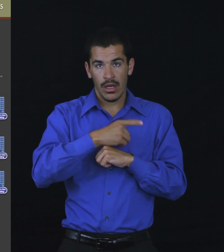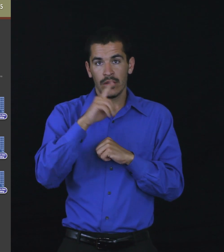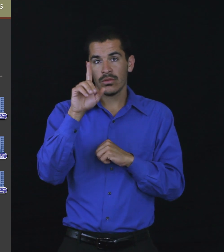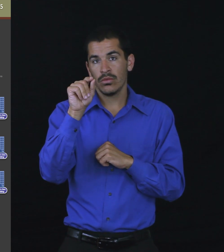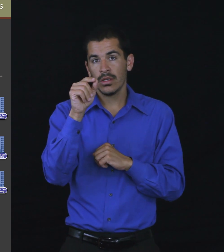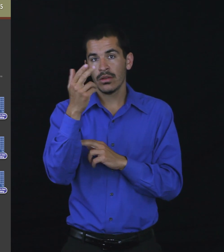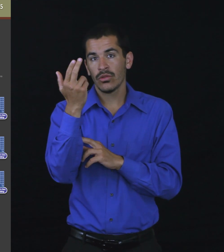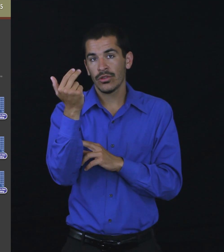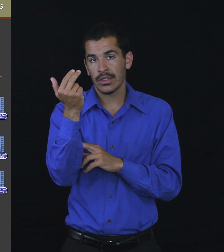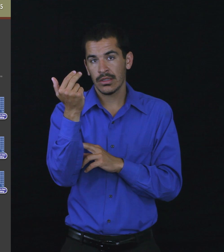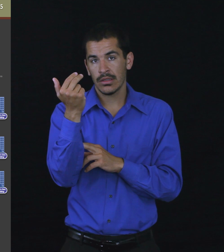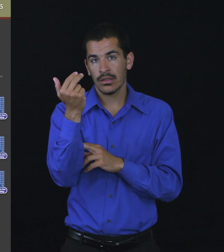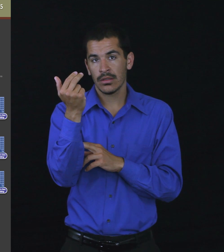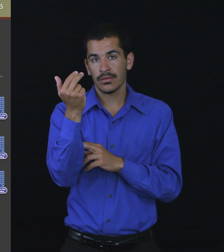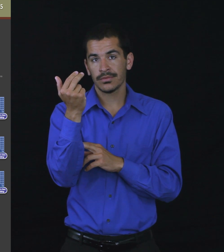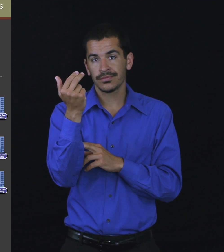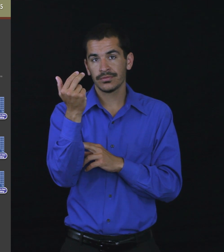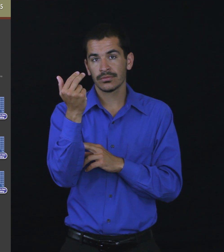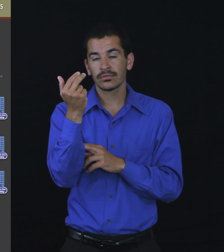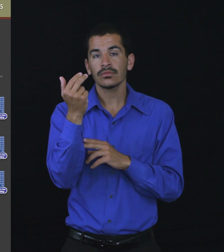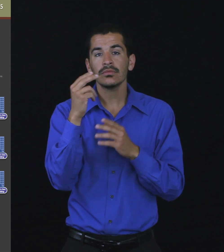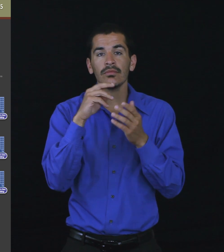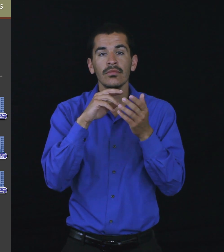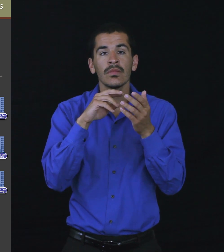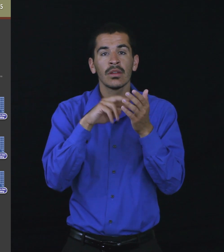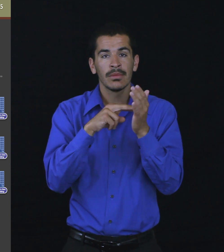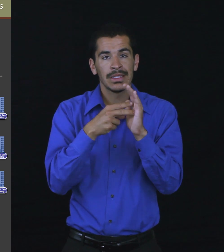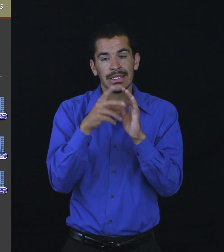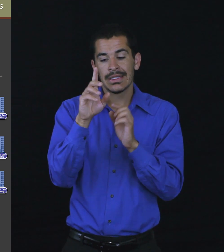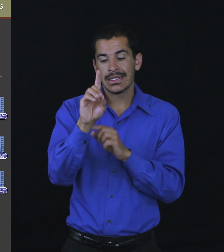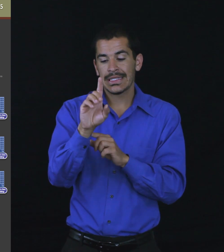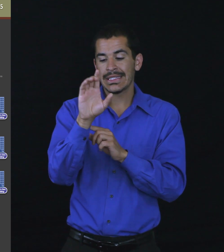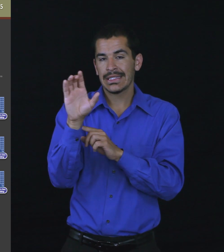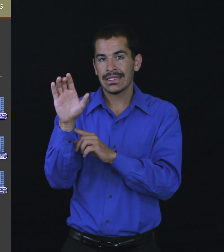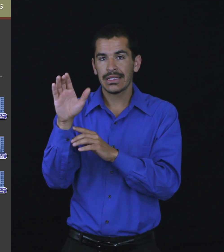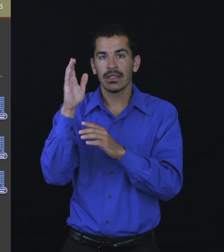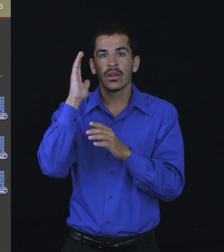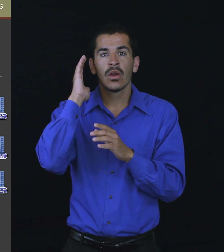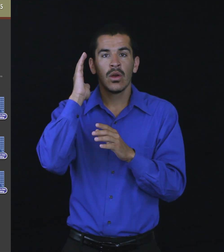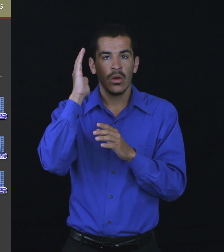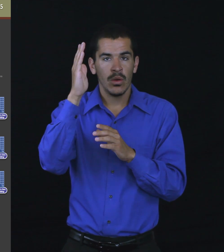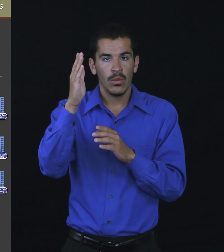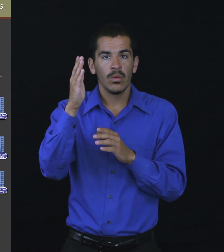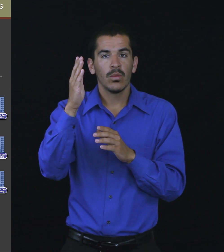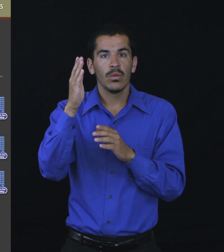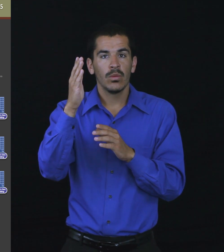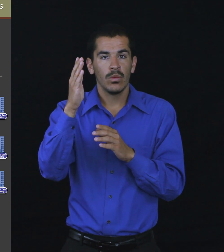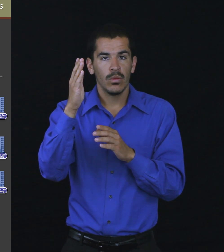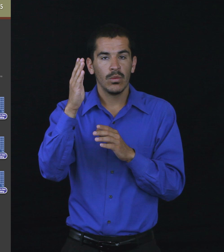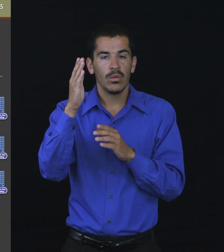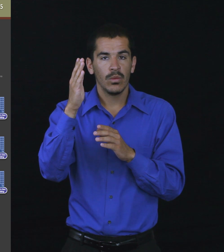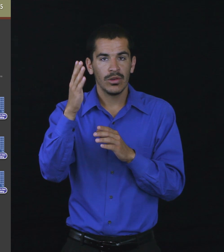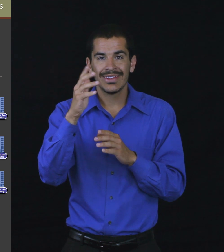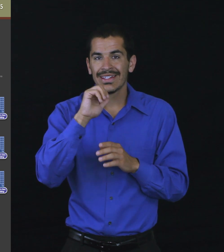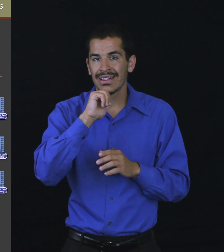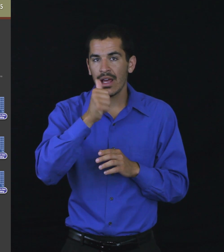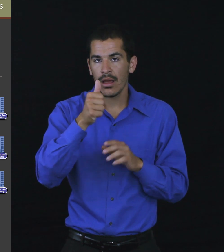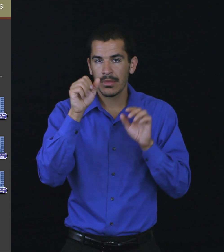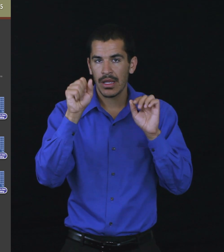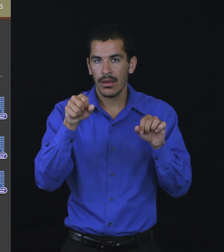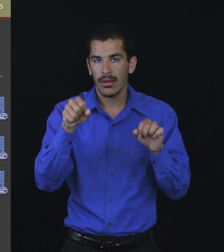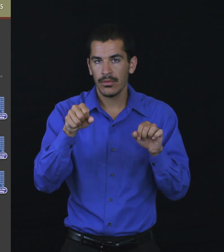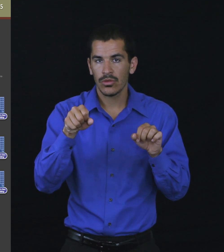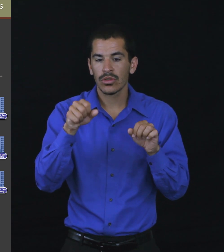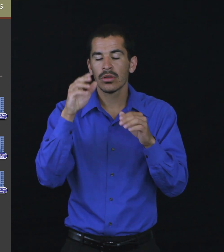2013, the DCC would probably not be able to move into a